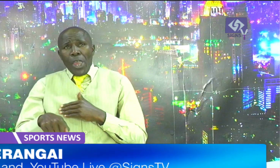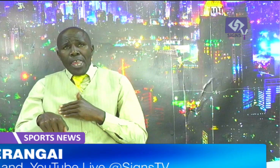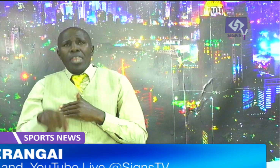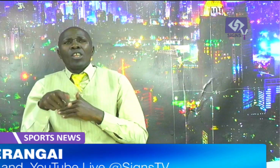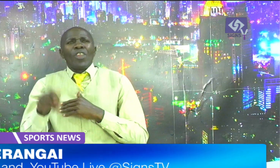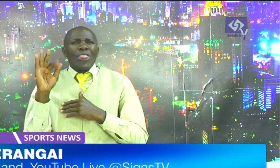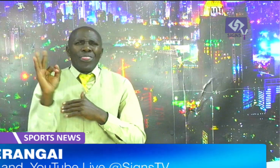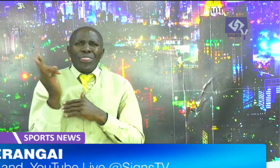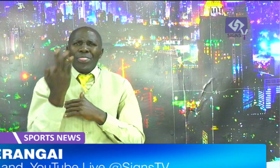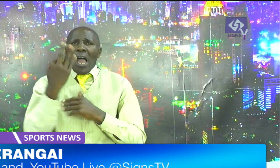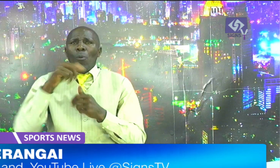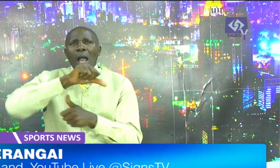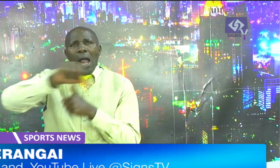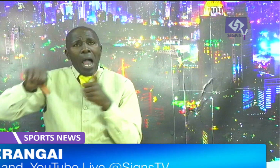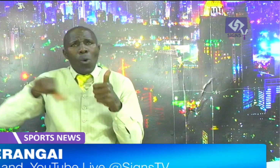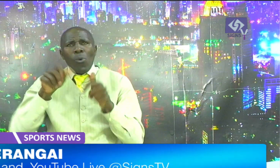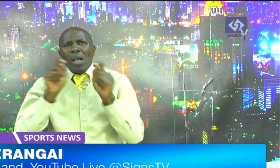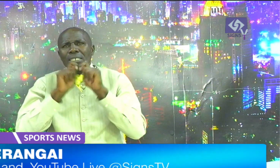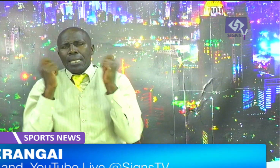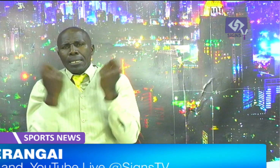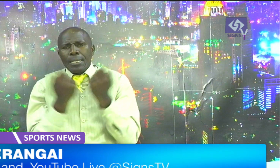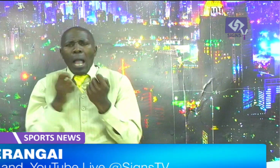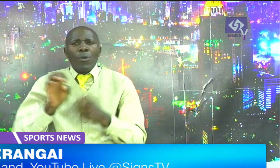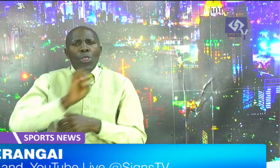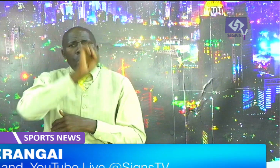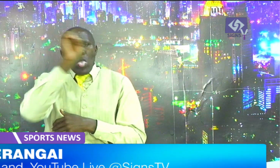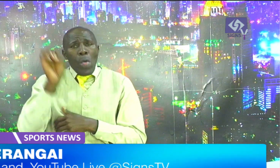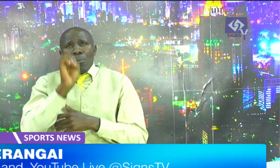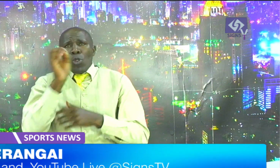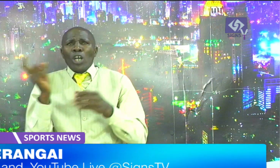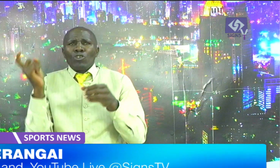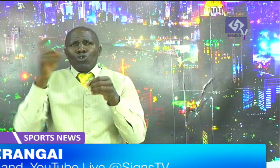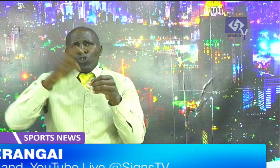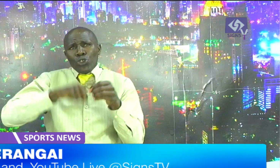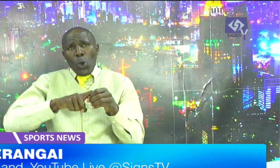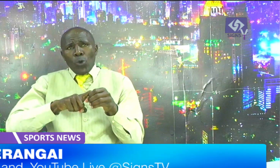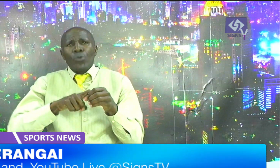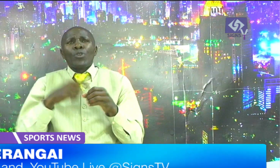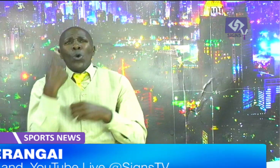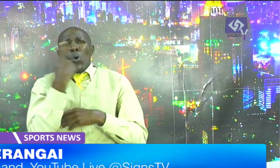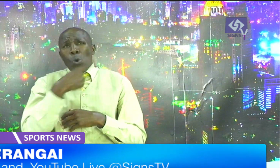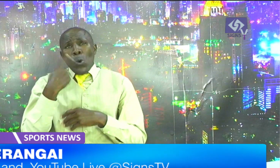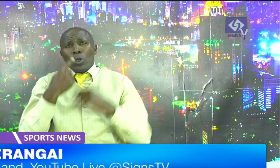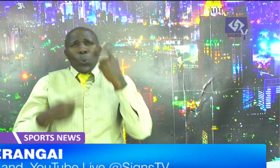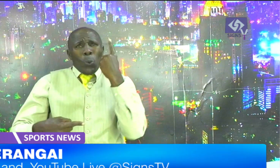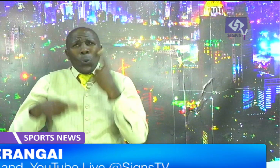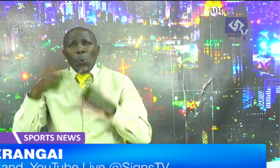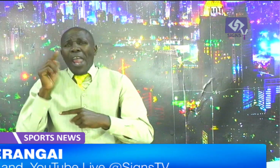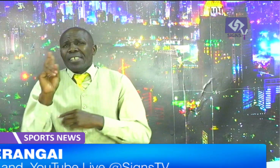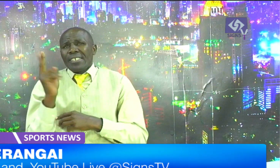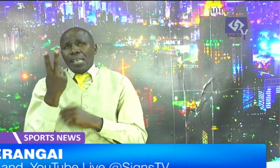2023-2024 Carabao Cup resumes today for the third round as teams in